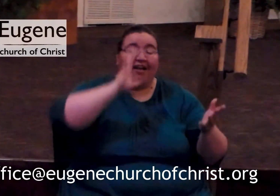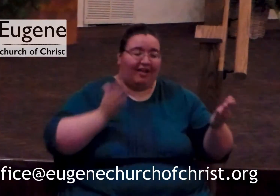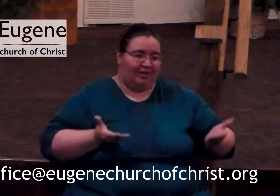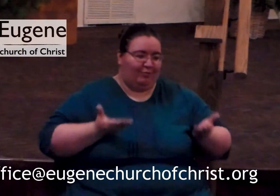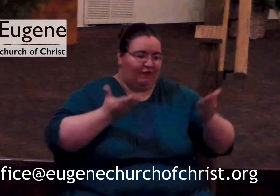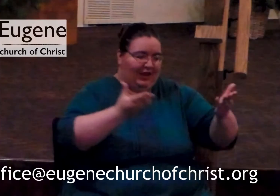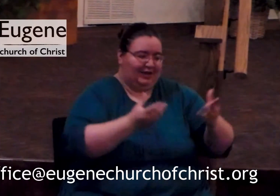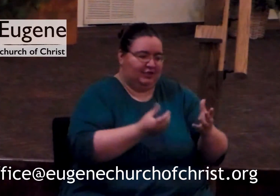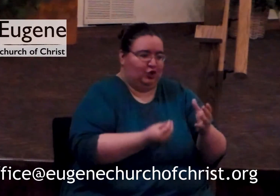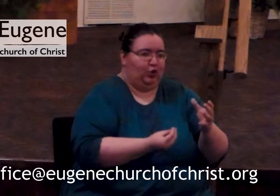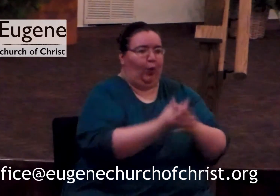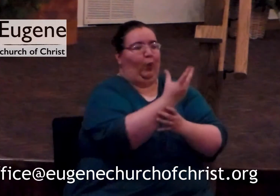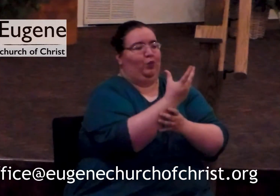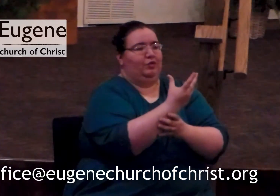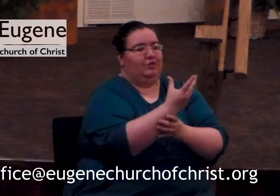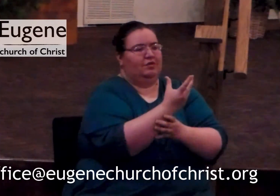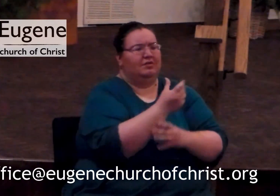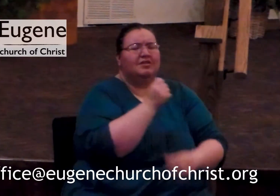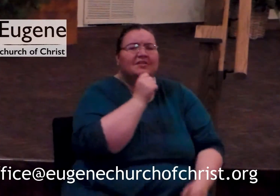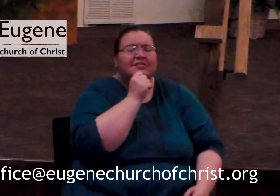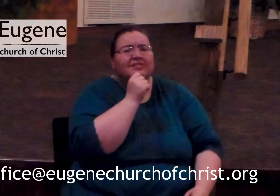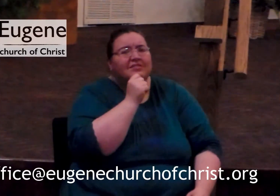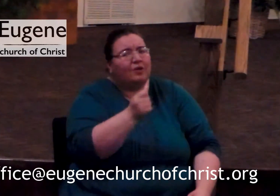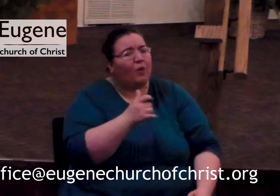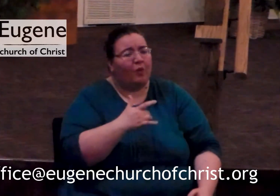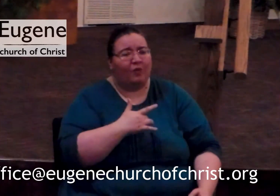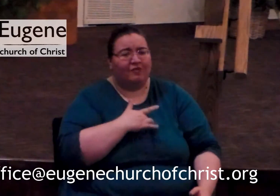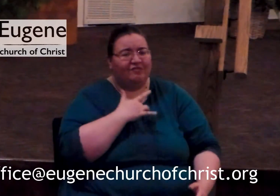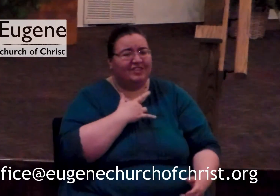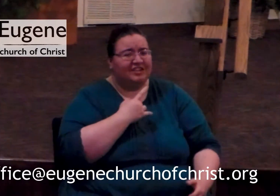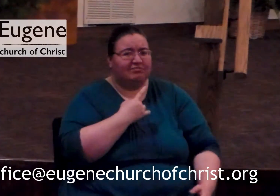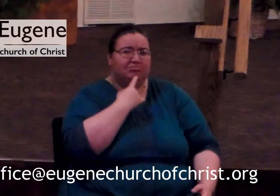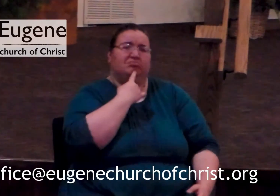morning. Don't be discouraged when you invite someone to come be a part of something and they say no.